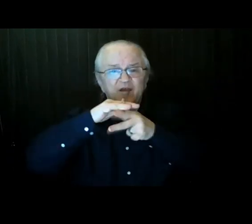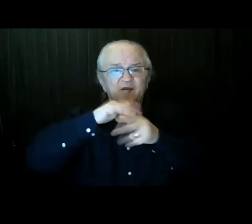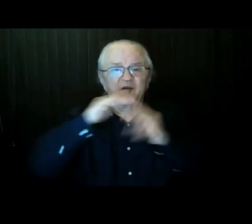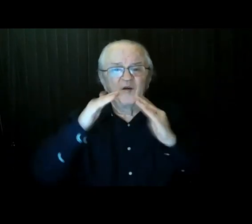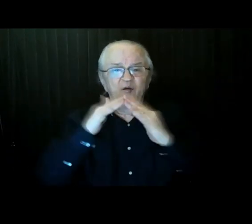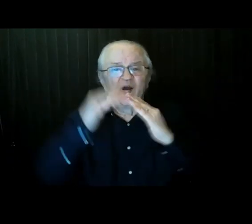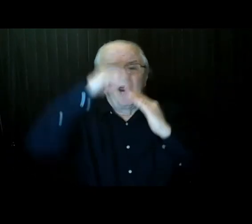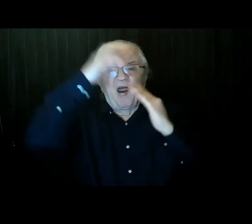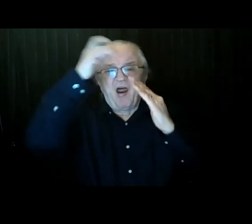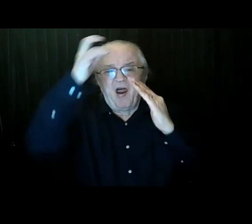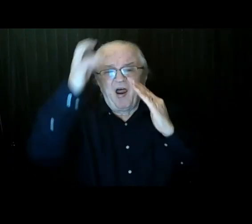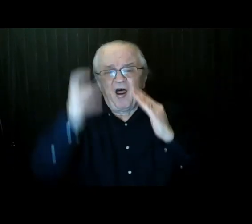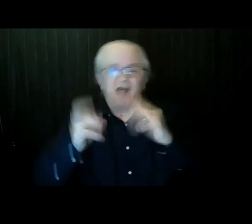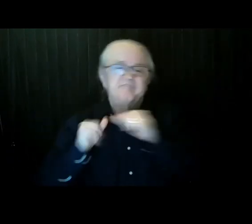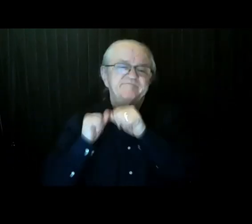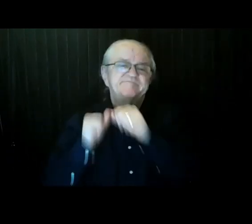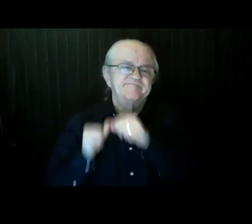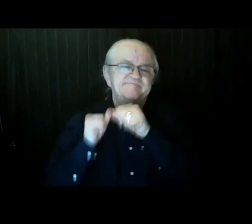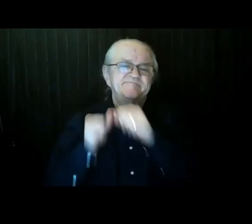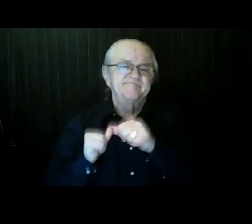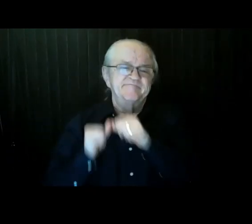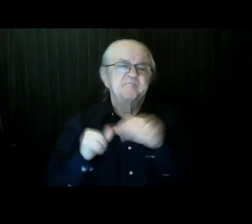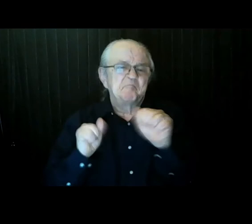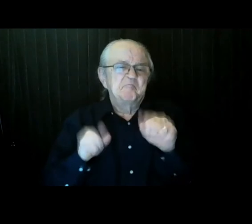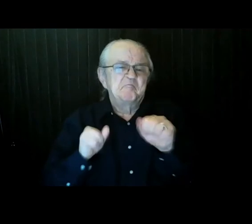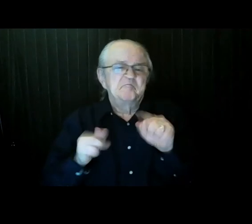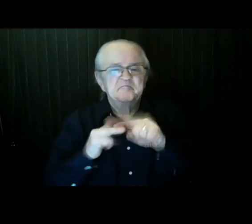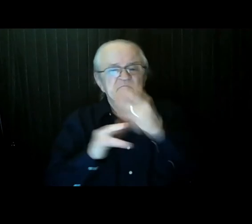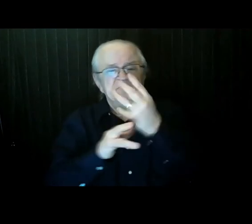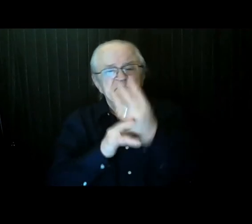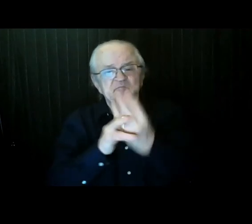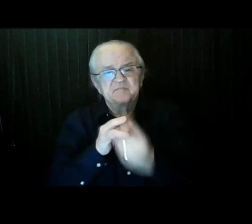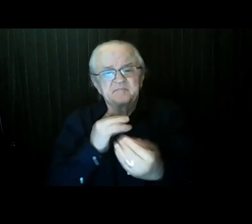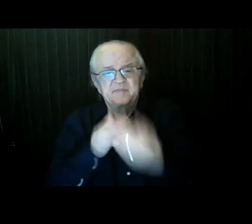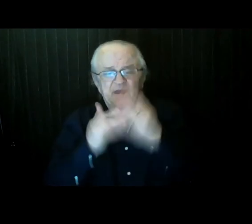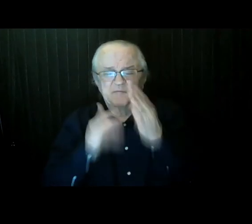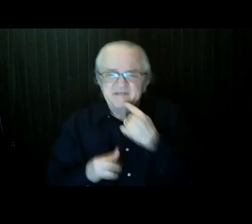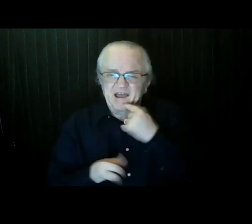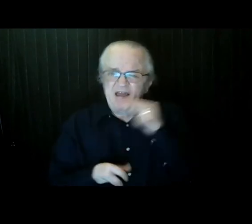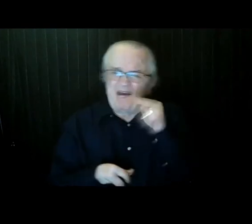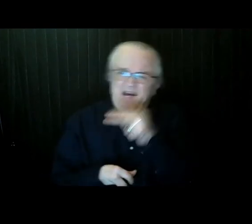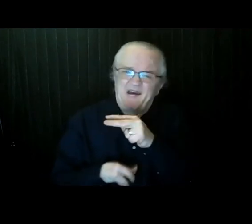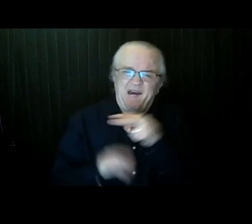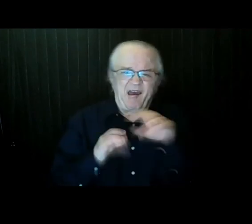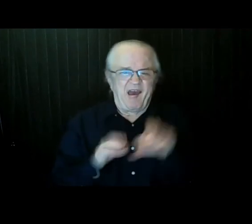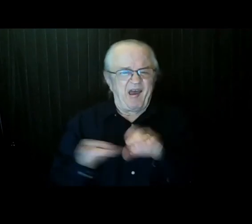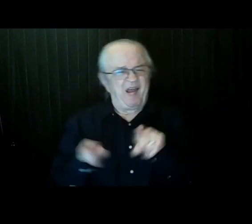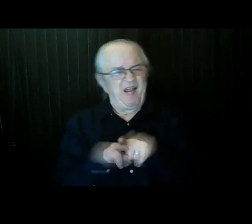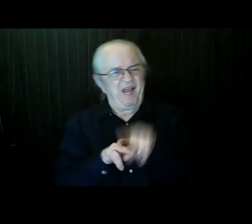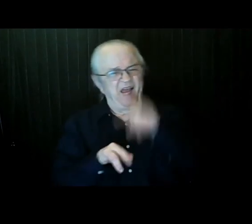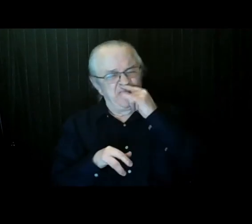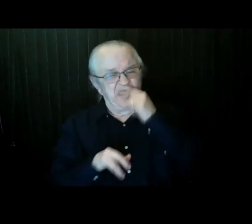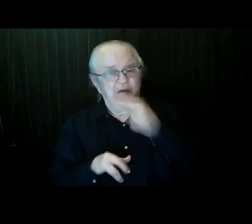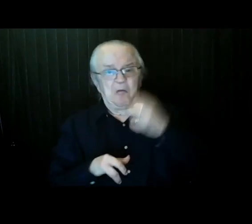till he's dead. And all his neighbors saying he's just been acting like a kid. Well, he did not know that he could